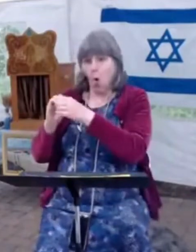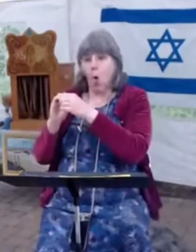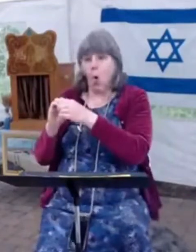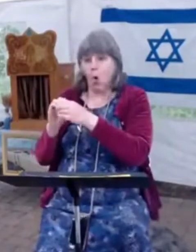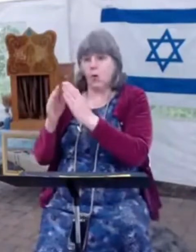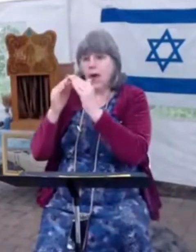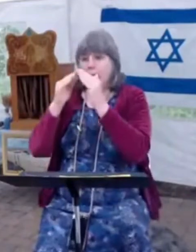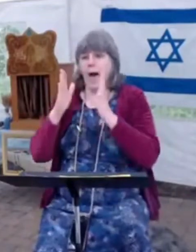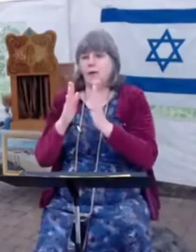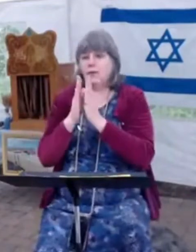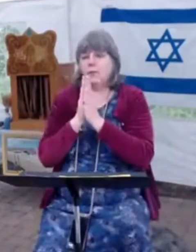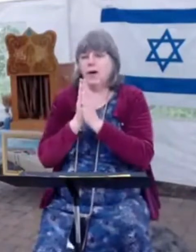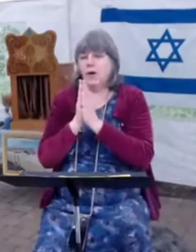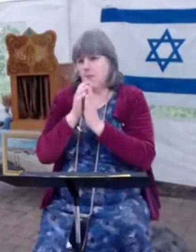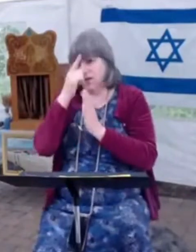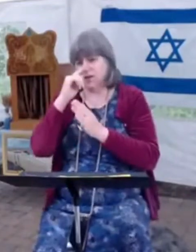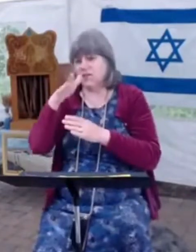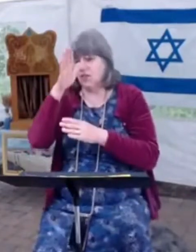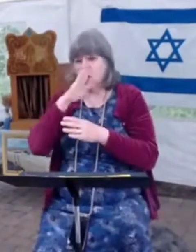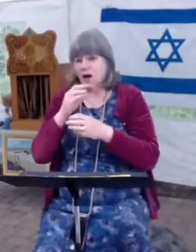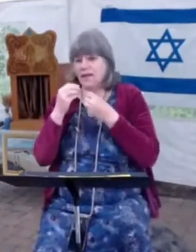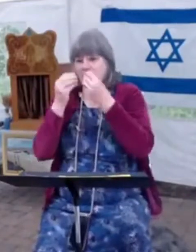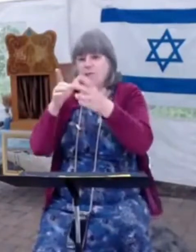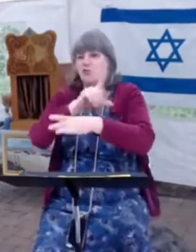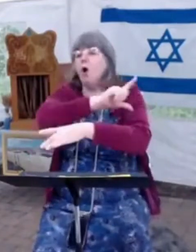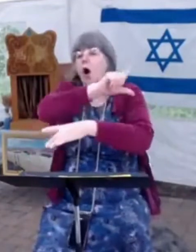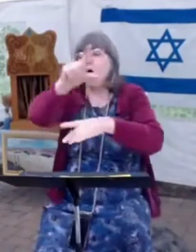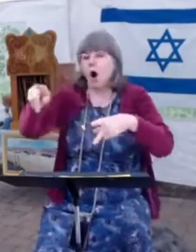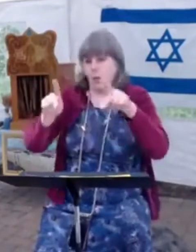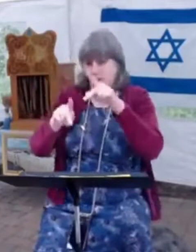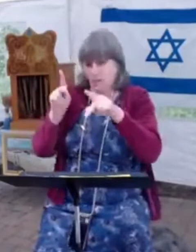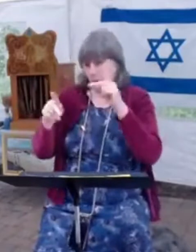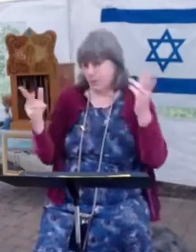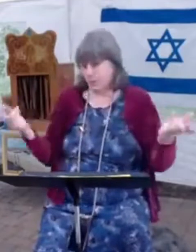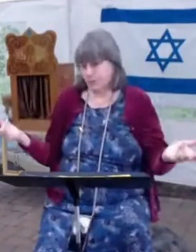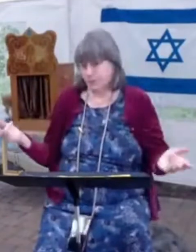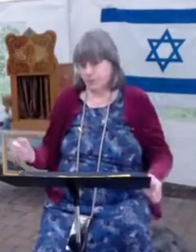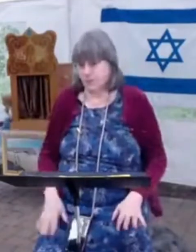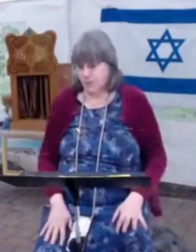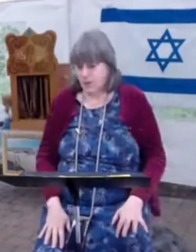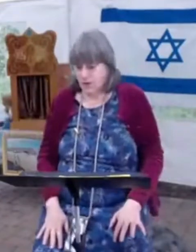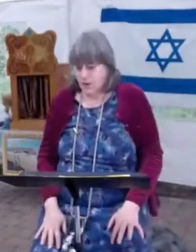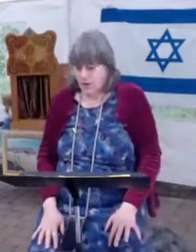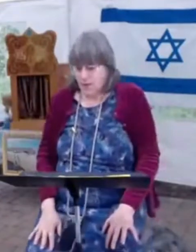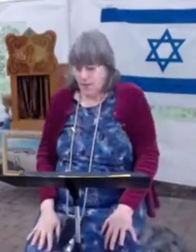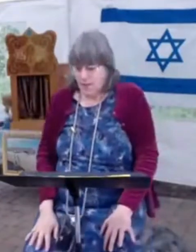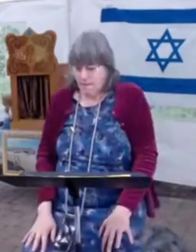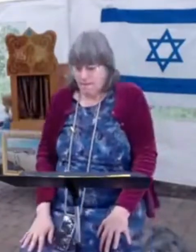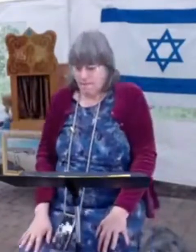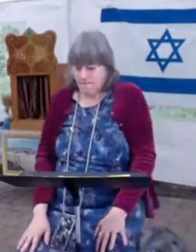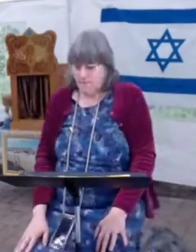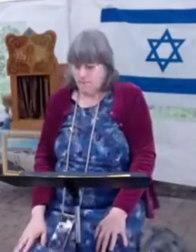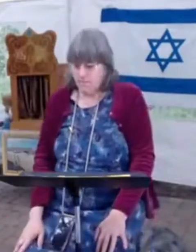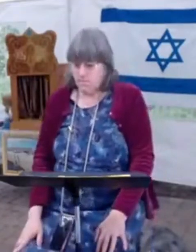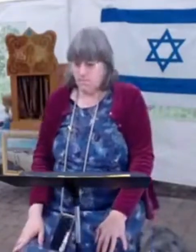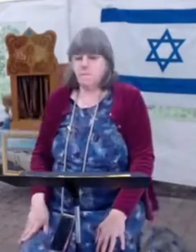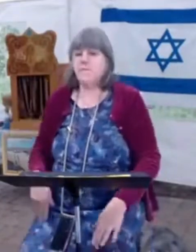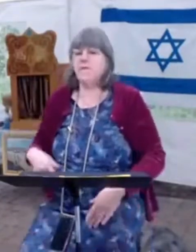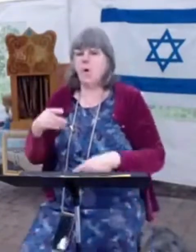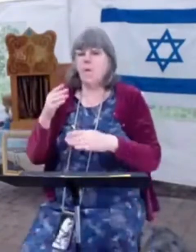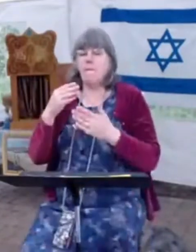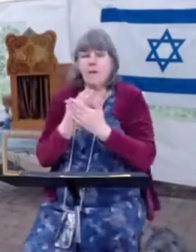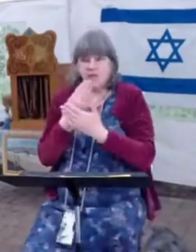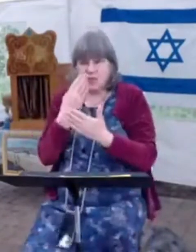Then continuing through the text, so that was actually the very idea of Besorah, to be able to approach